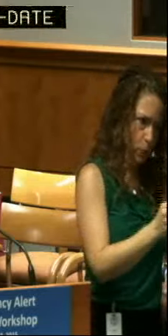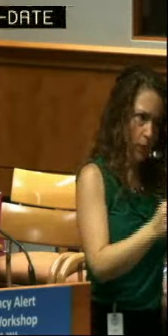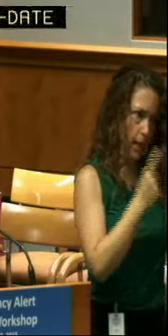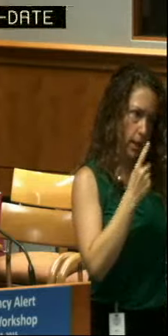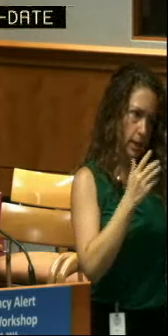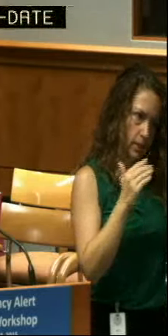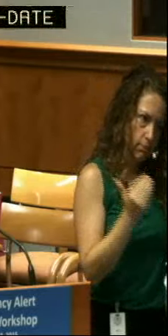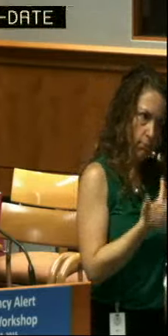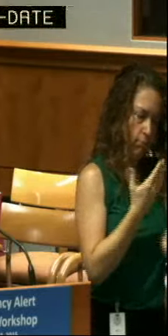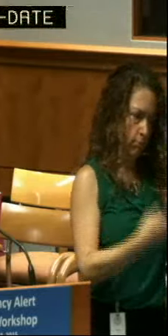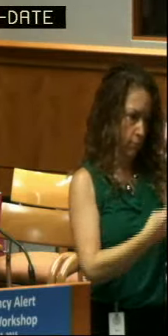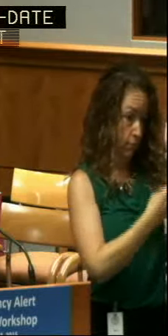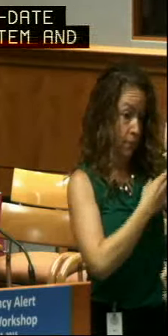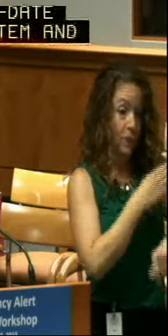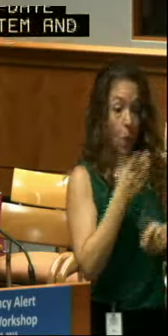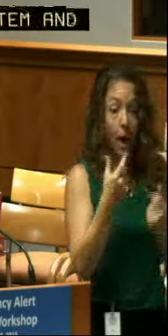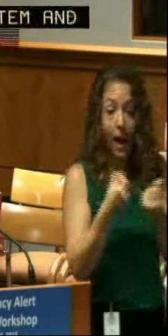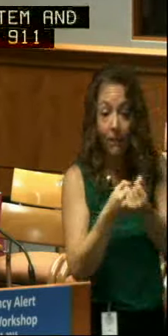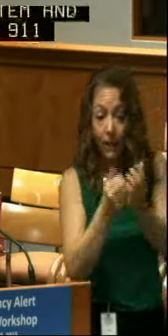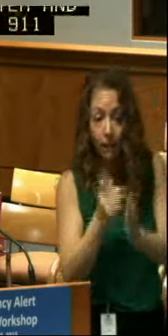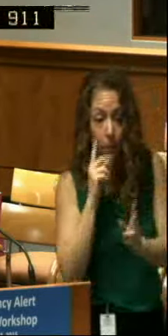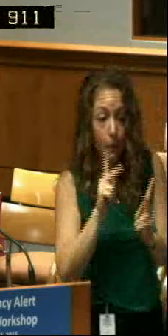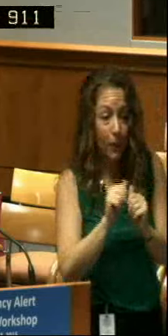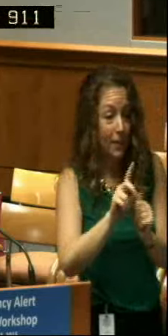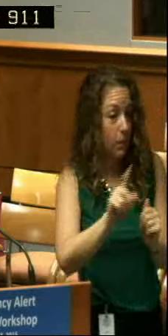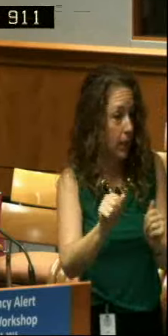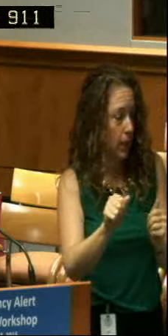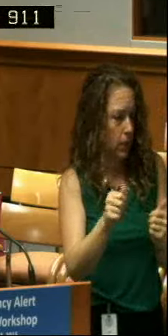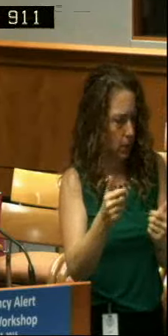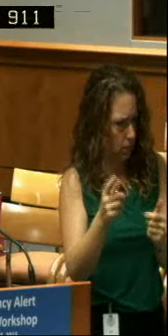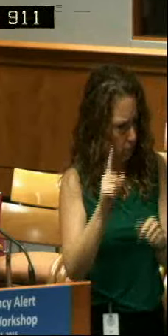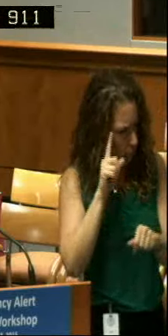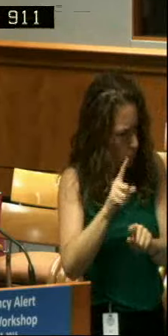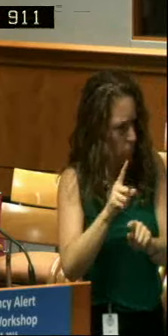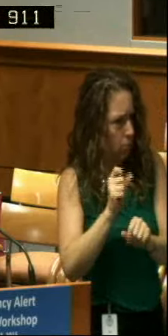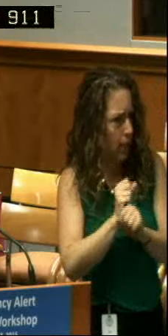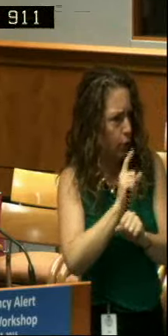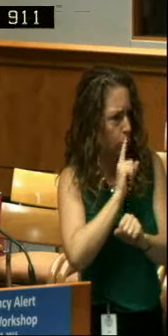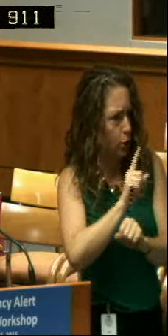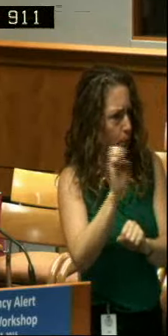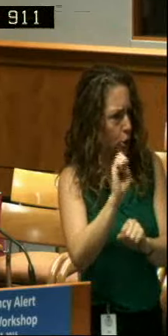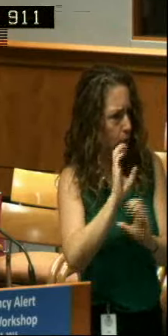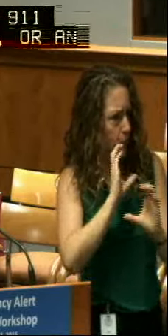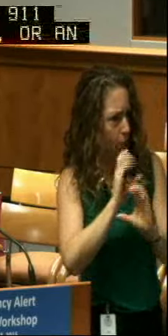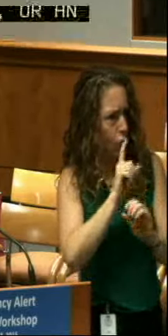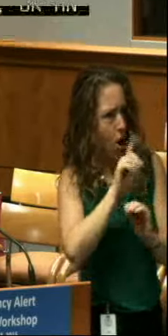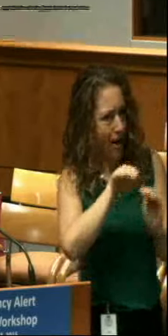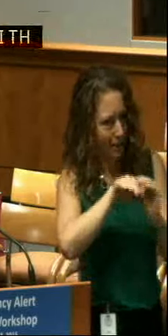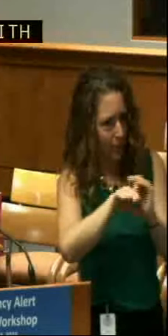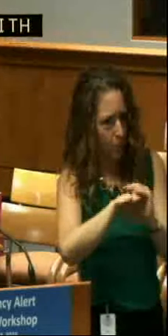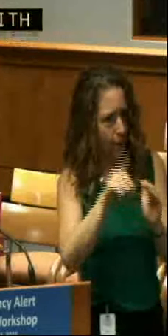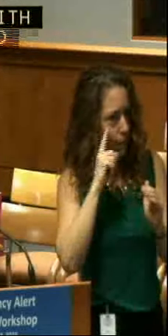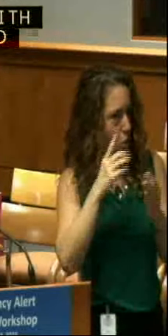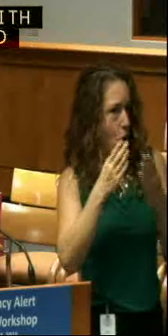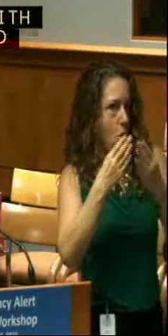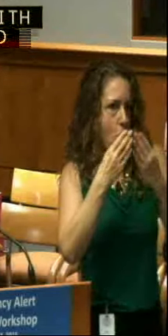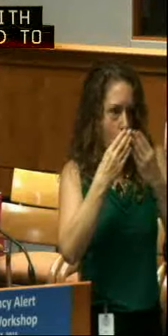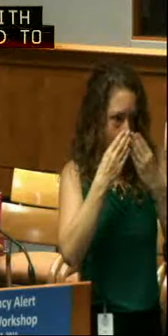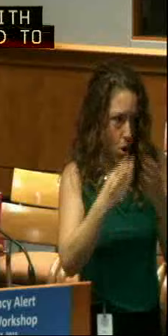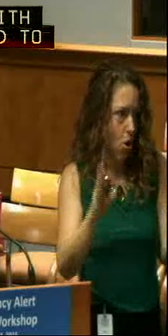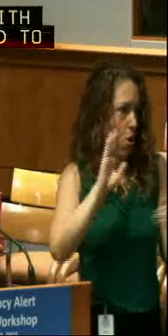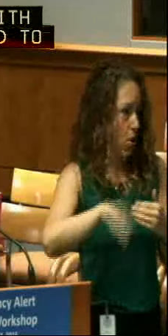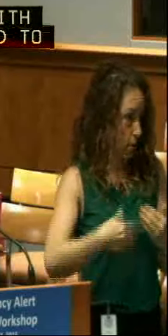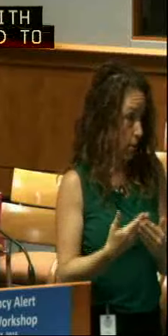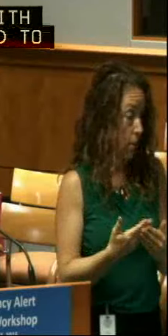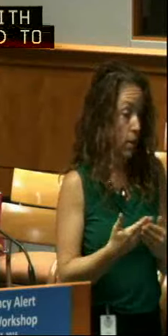an advocate for people with disabilities committed to ensuring that emergency communications are accessible to all the public, your